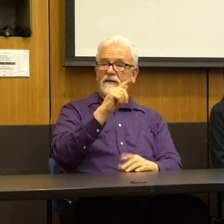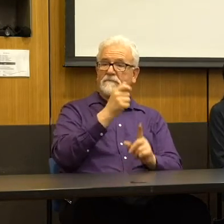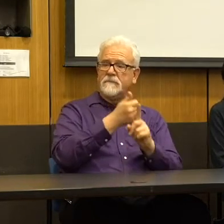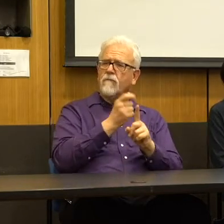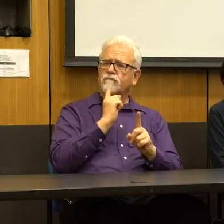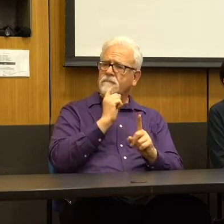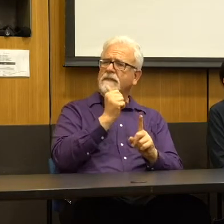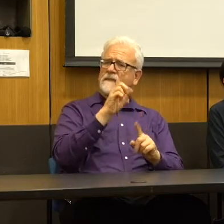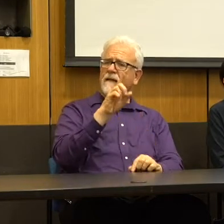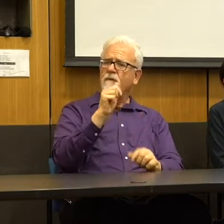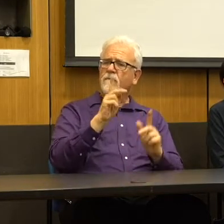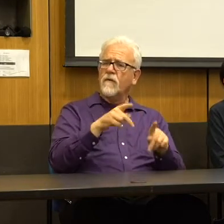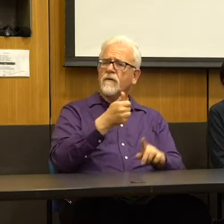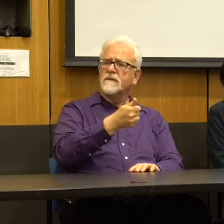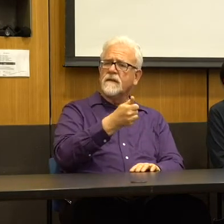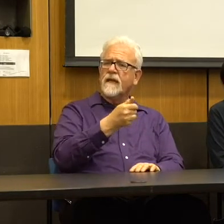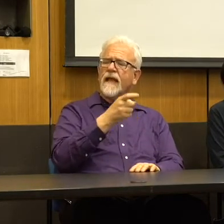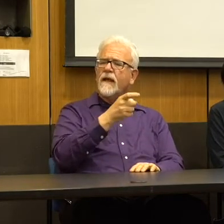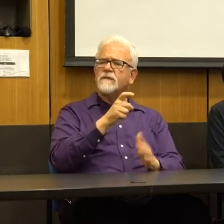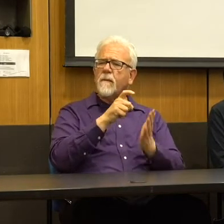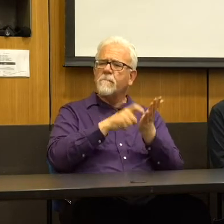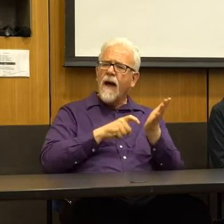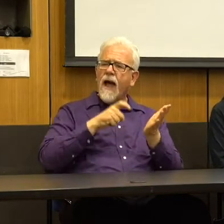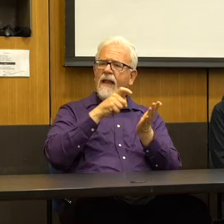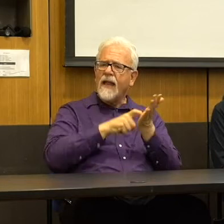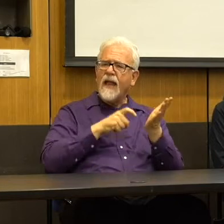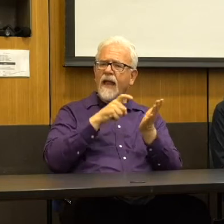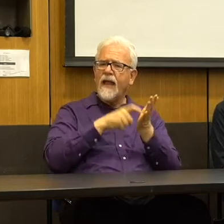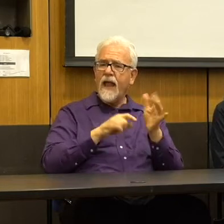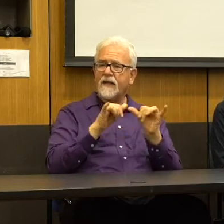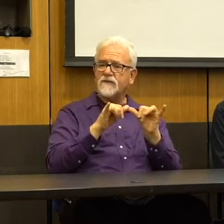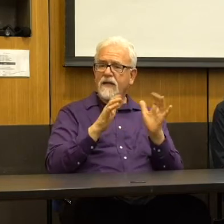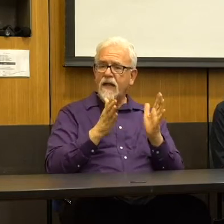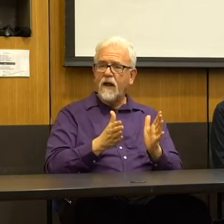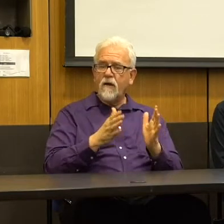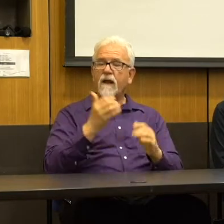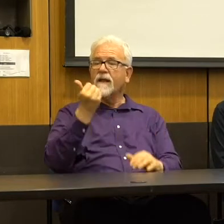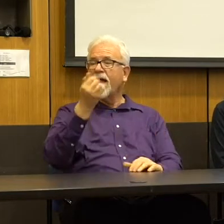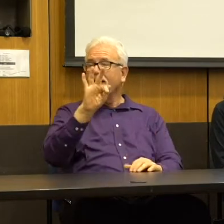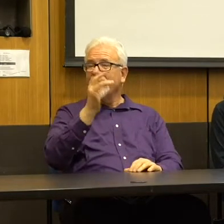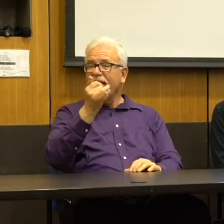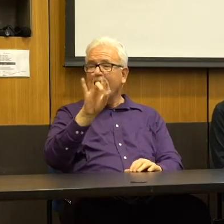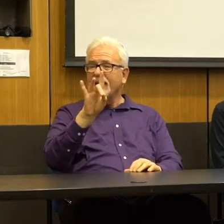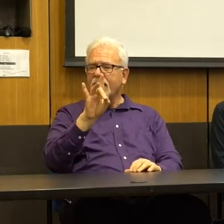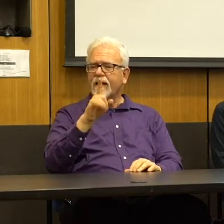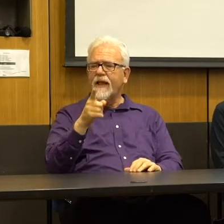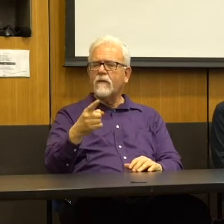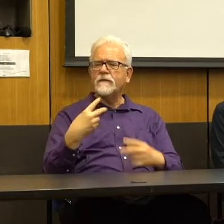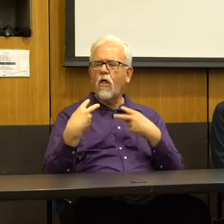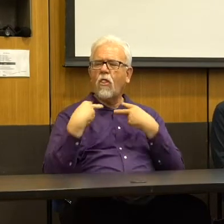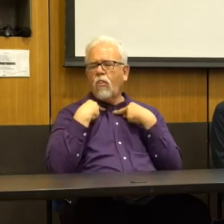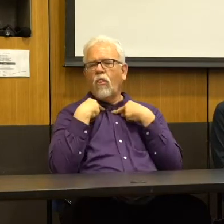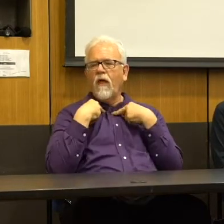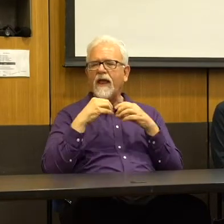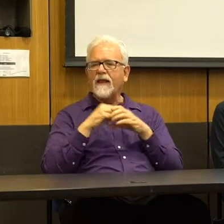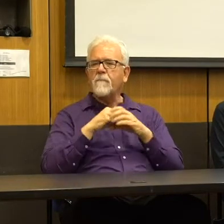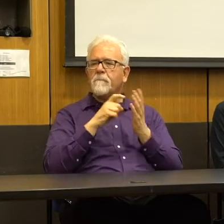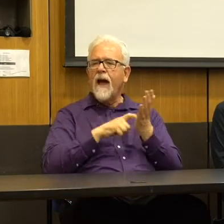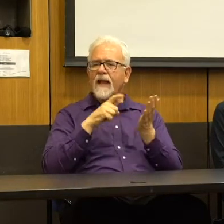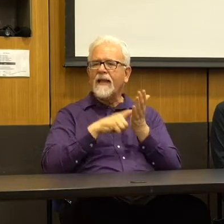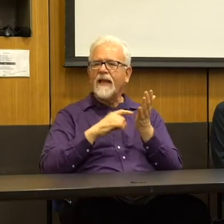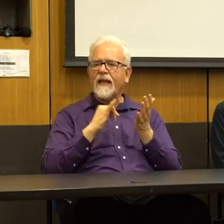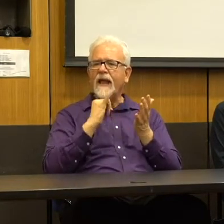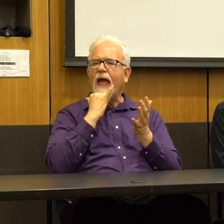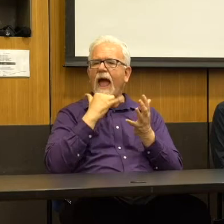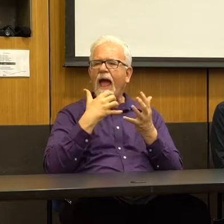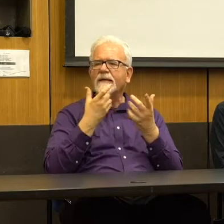person. So he was a mining engineer, and in 1918, he was actually caught in a mining accident. There was a fire in